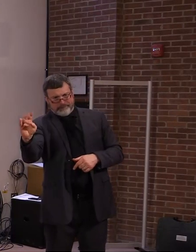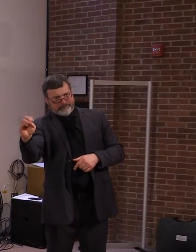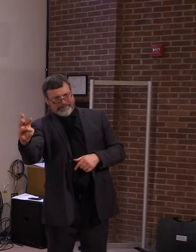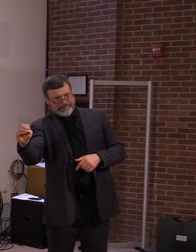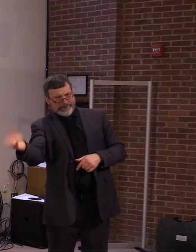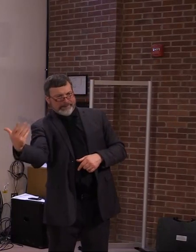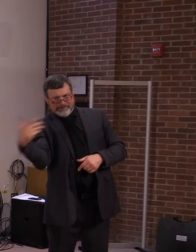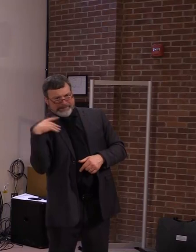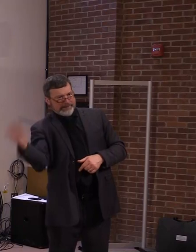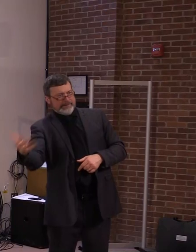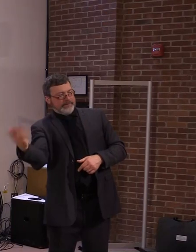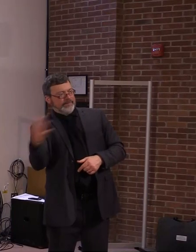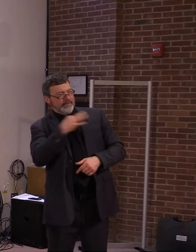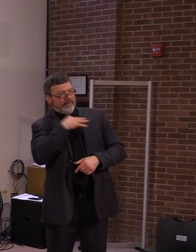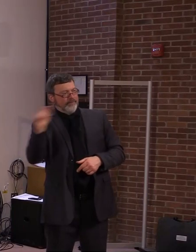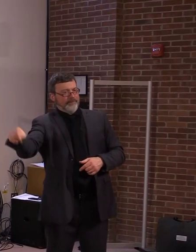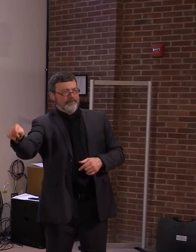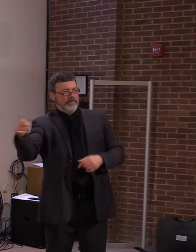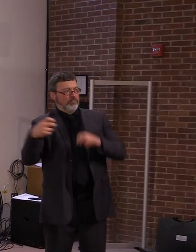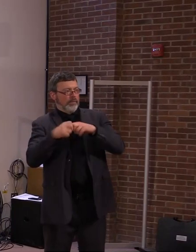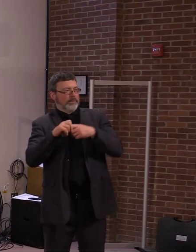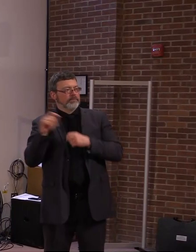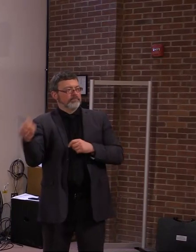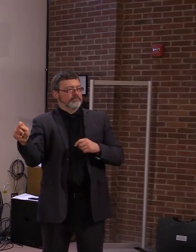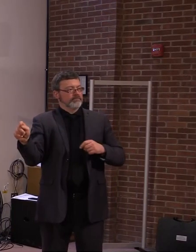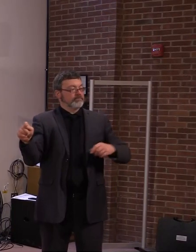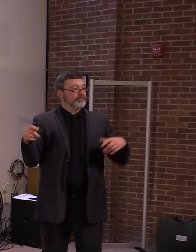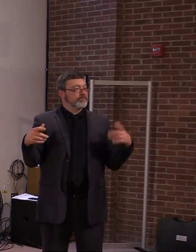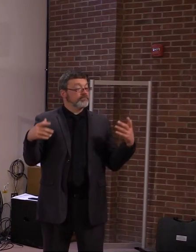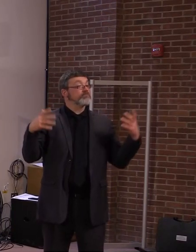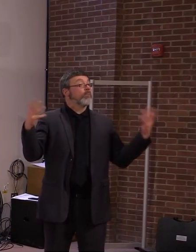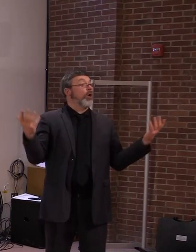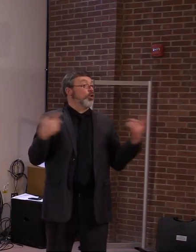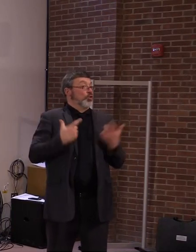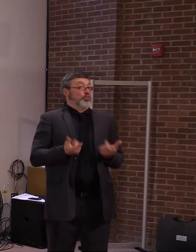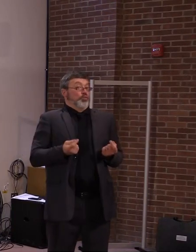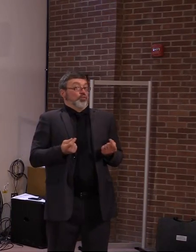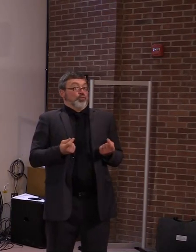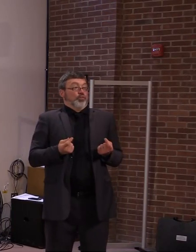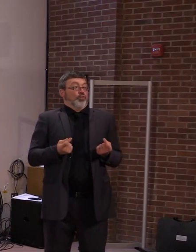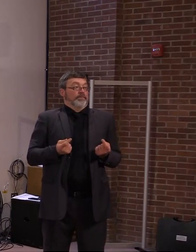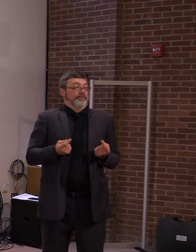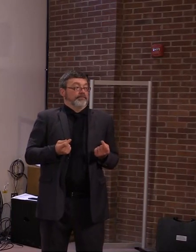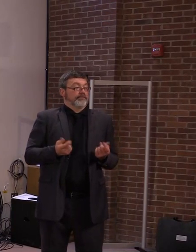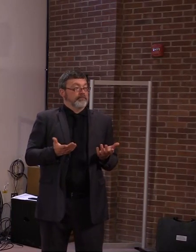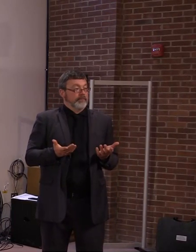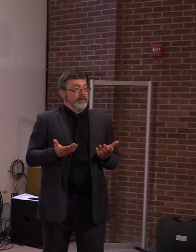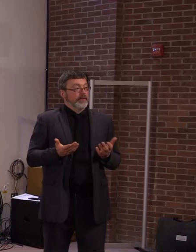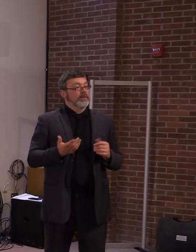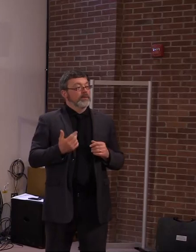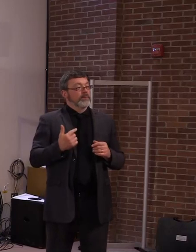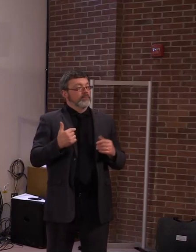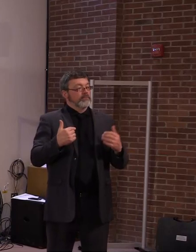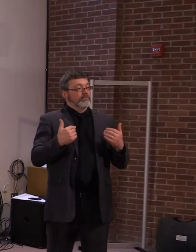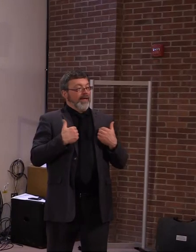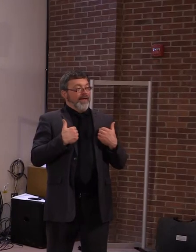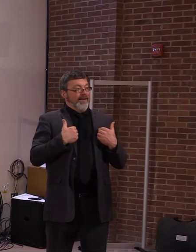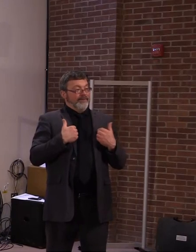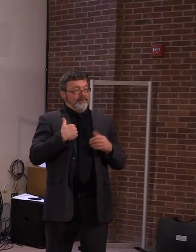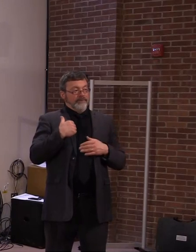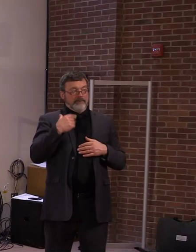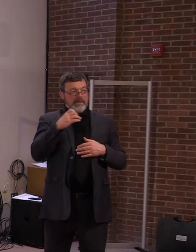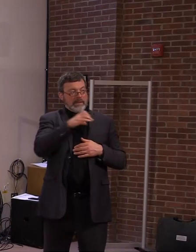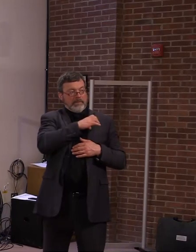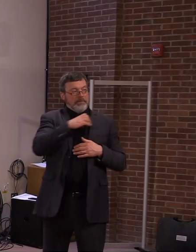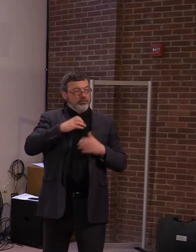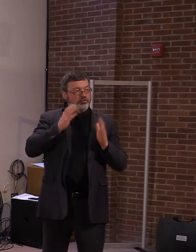the things that we are doing is that a letter from the commissioner sent to advocacy groups and